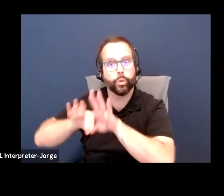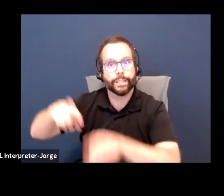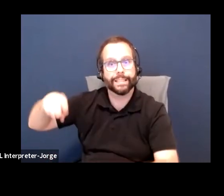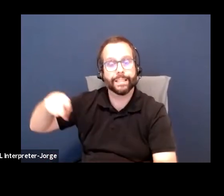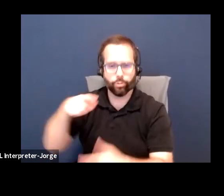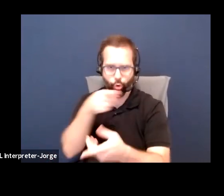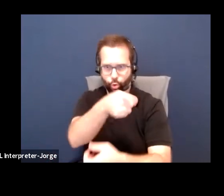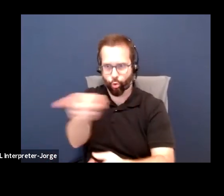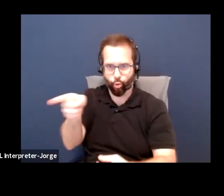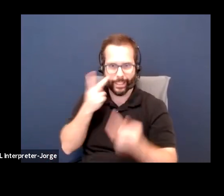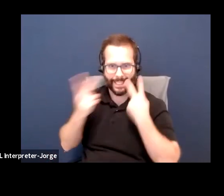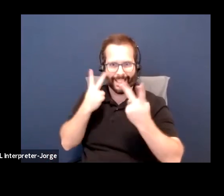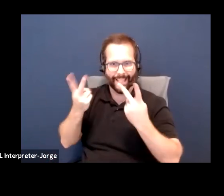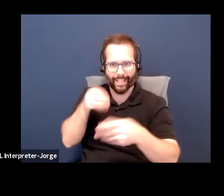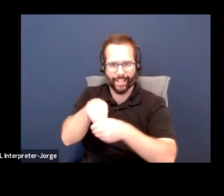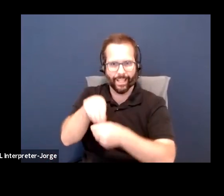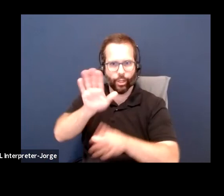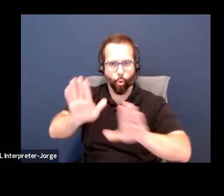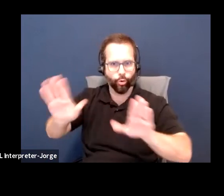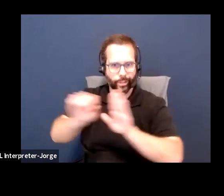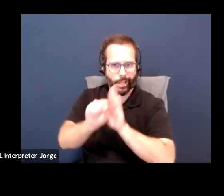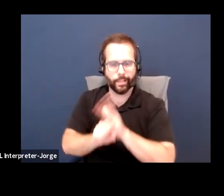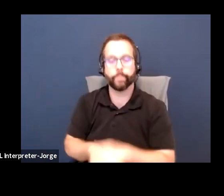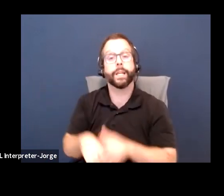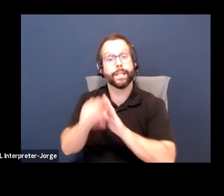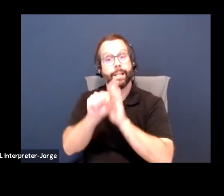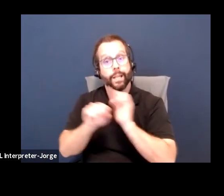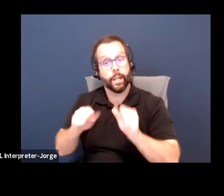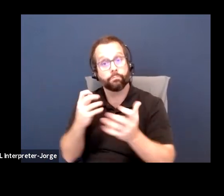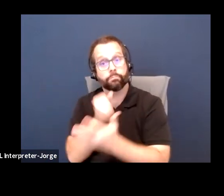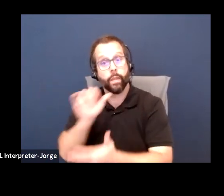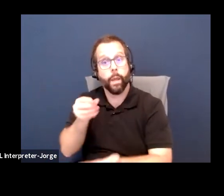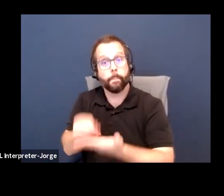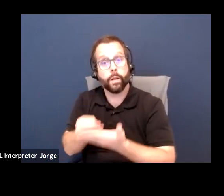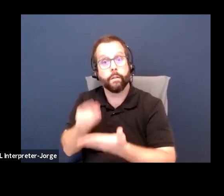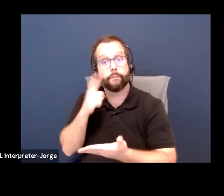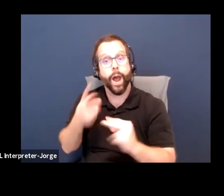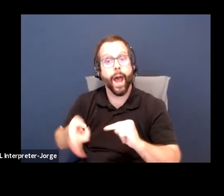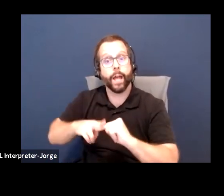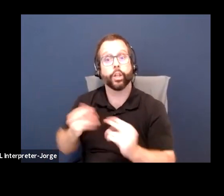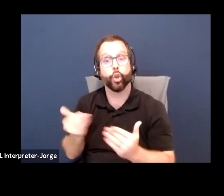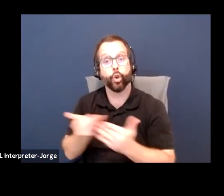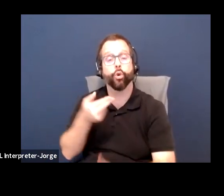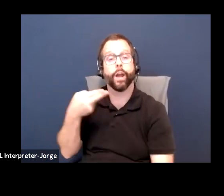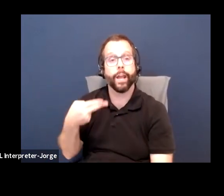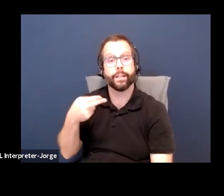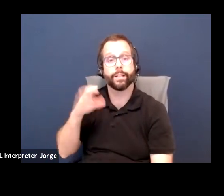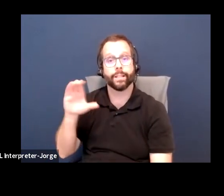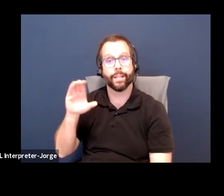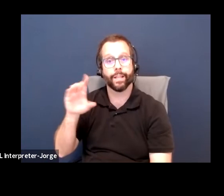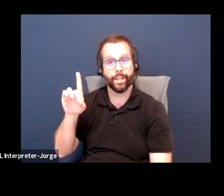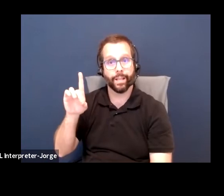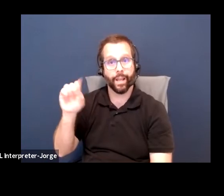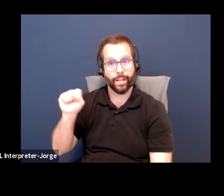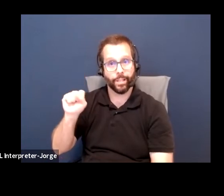in each of your states. States can use this money to add new HCBS services. They can